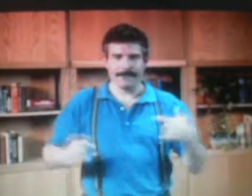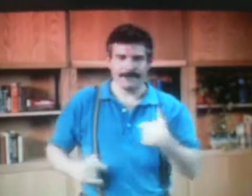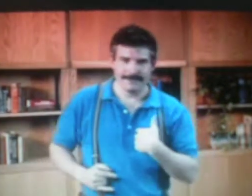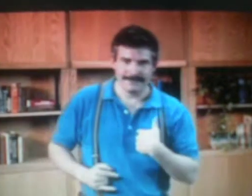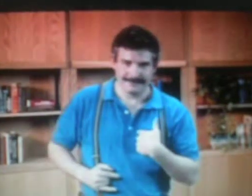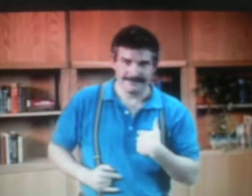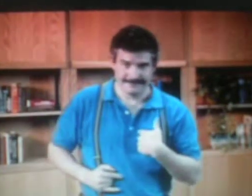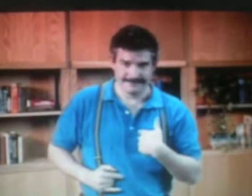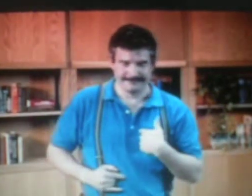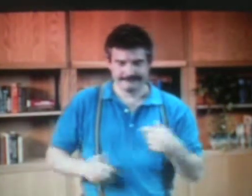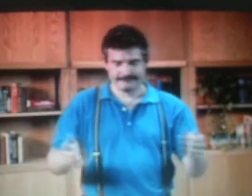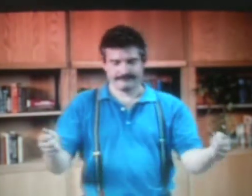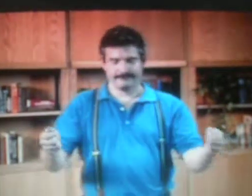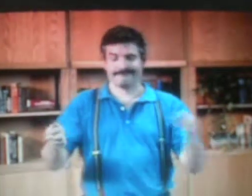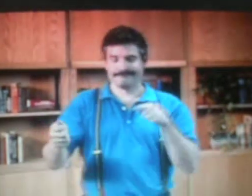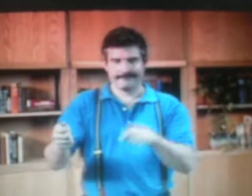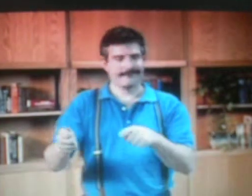I felt like I was in survival camp.